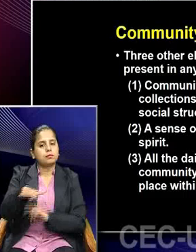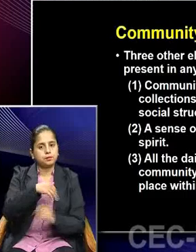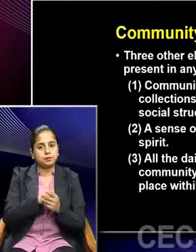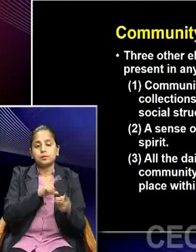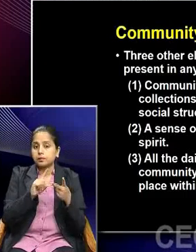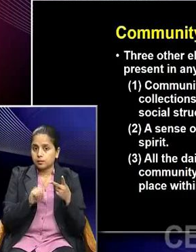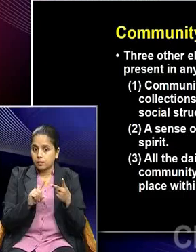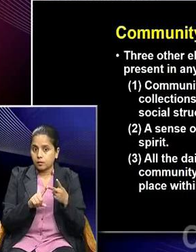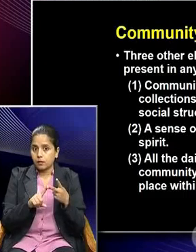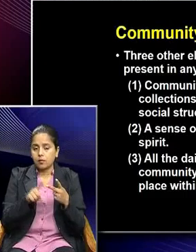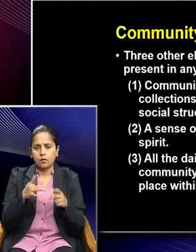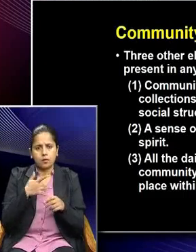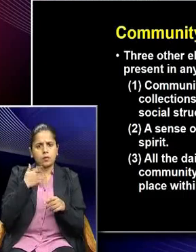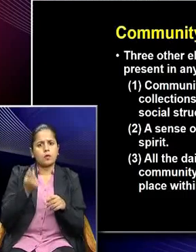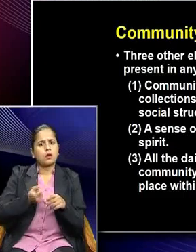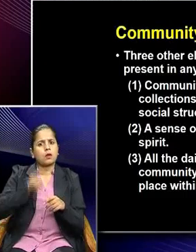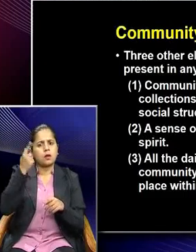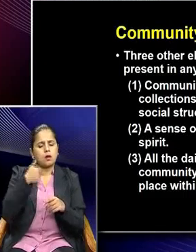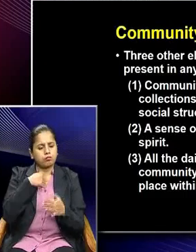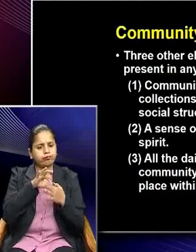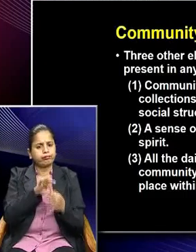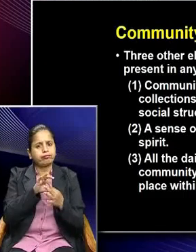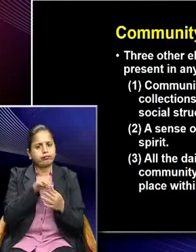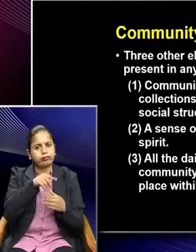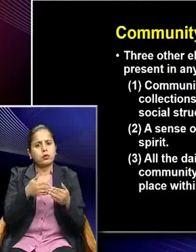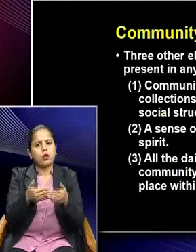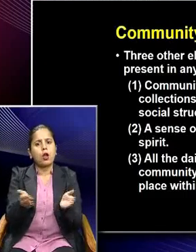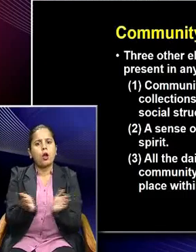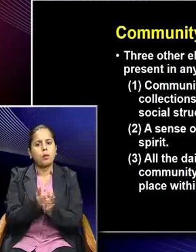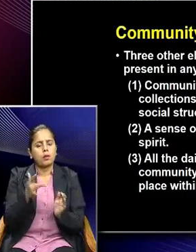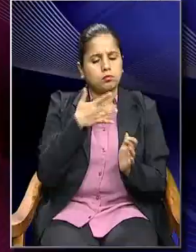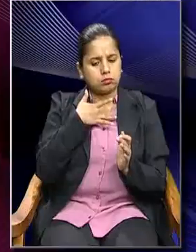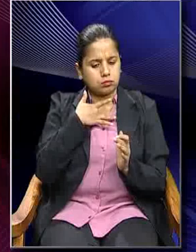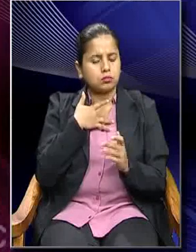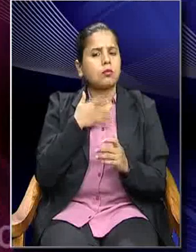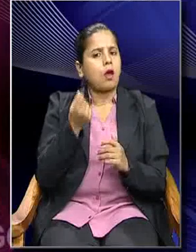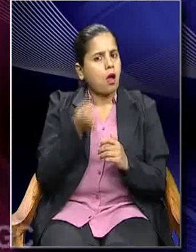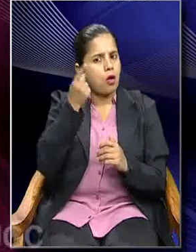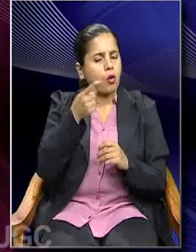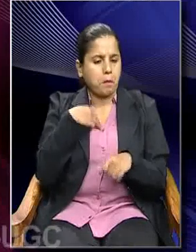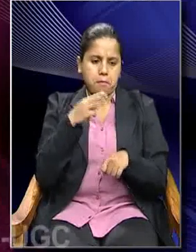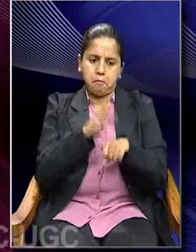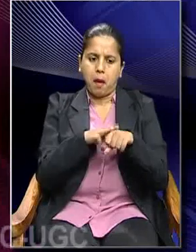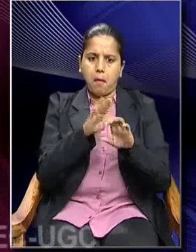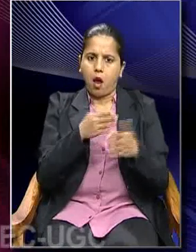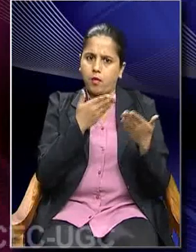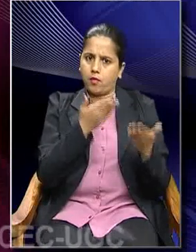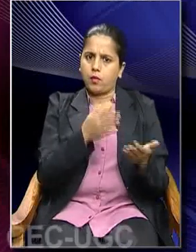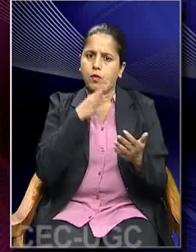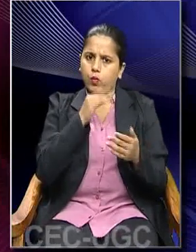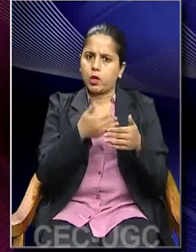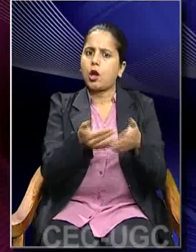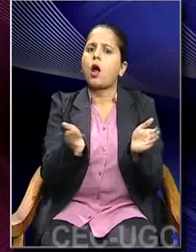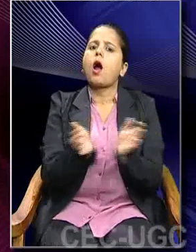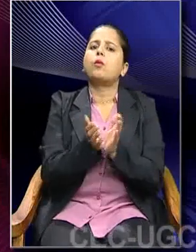Second, a sense of belonging or community spirit. So you know that you are a member of this particular